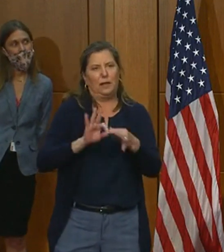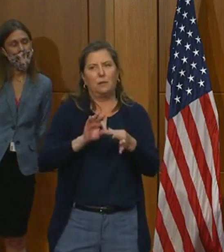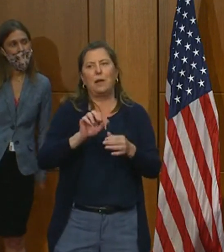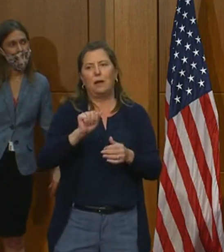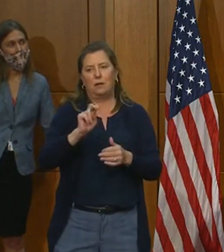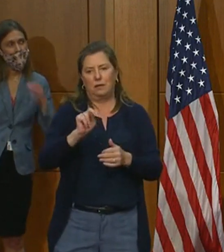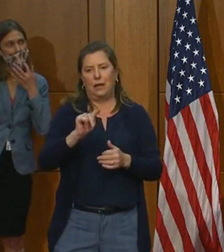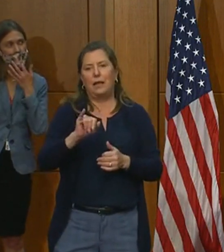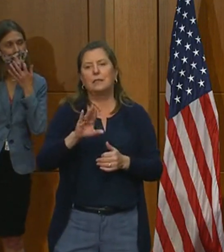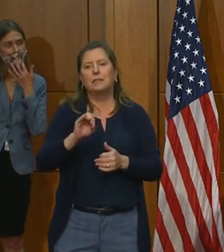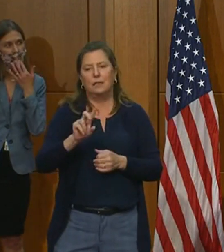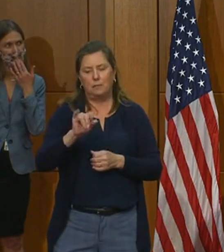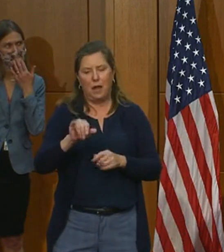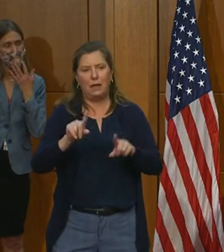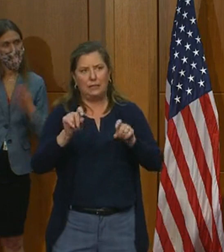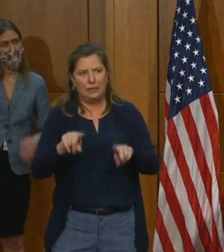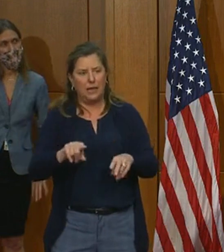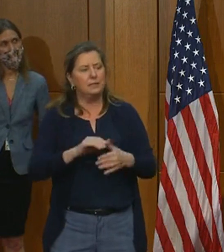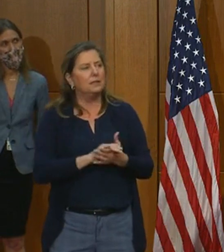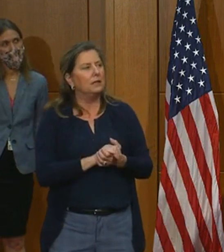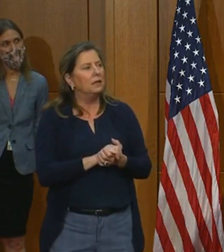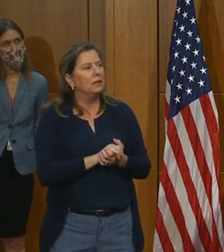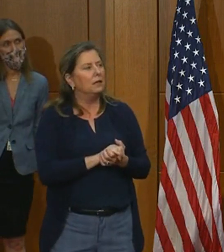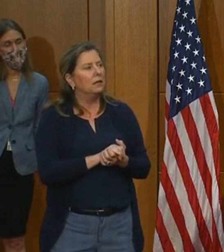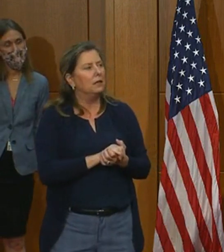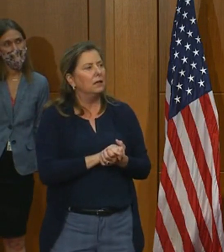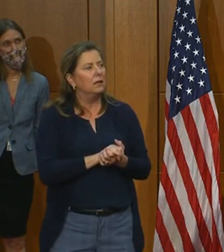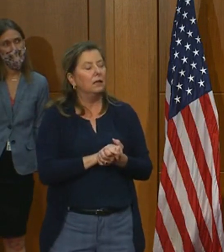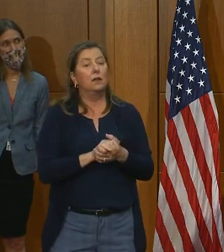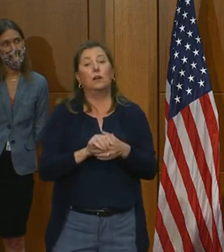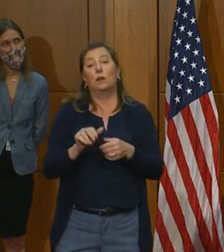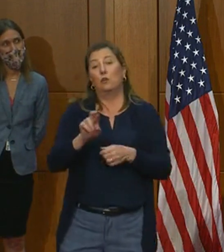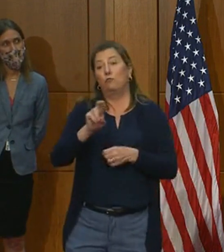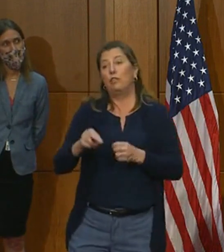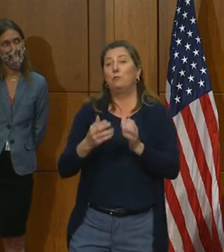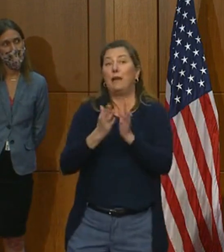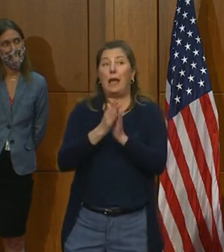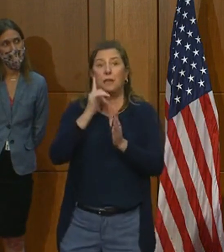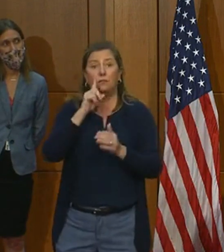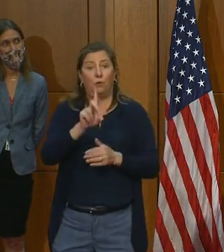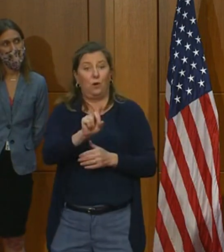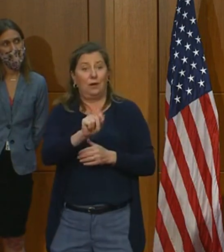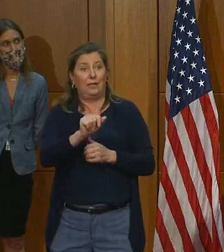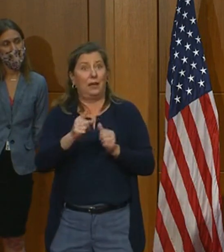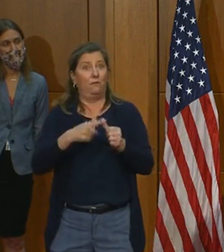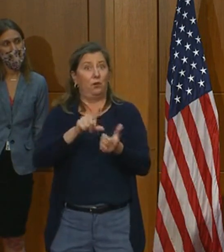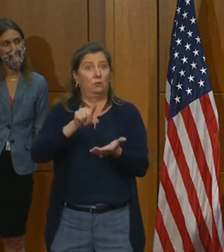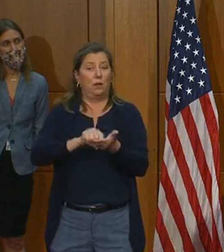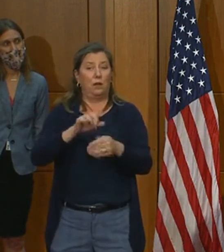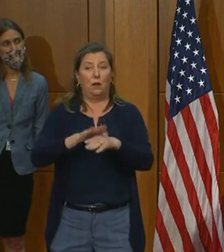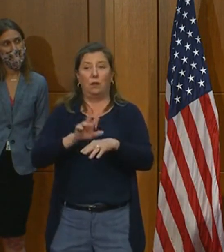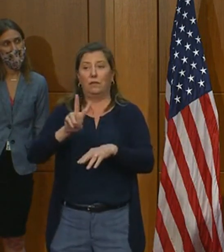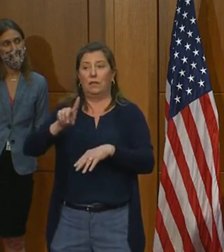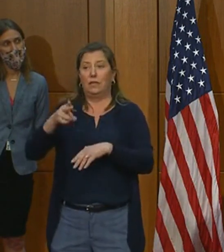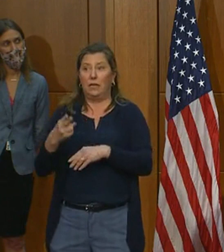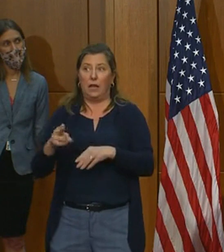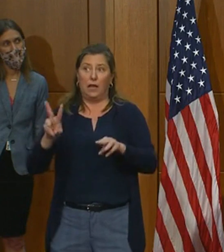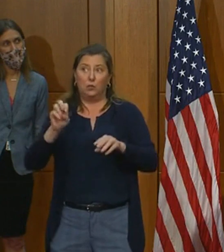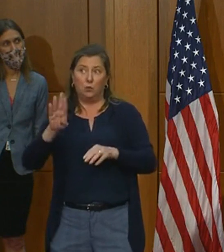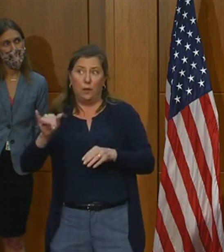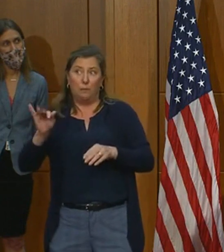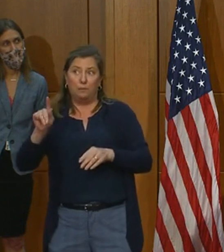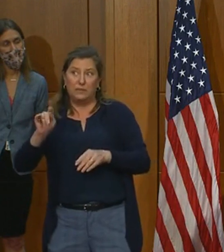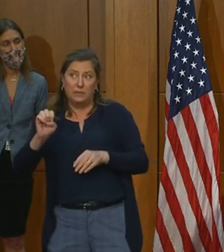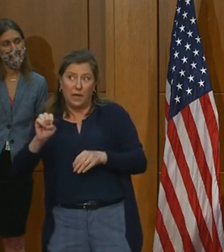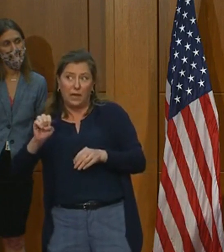also about the regional approach. Richmond requested data that was first published on the VDH website today to make the decision about